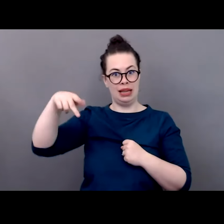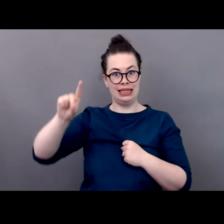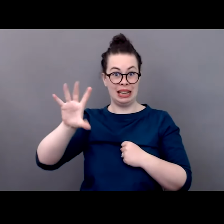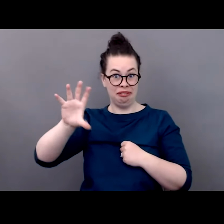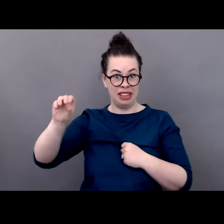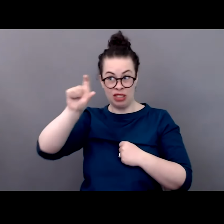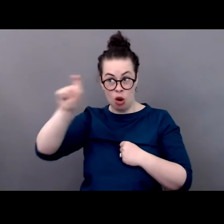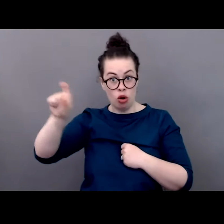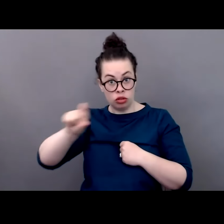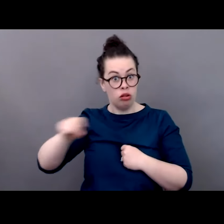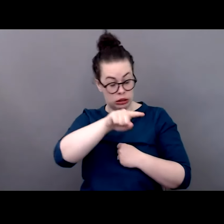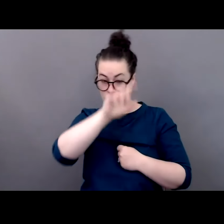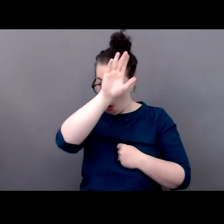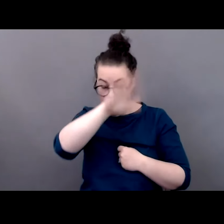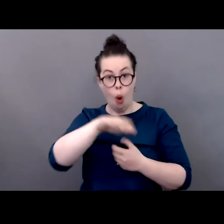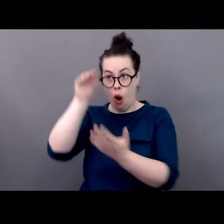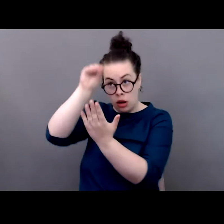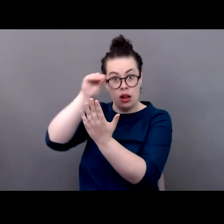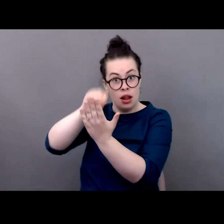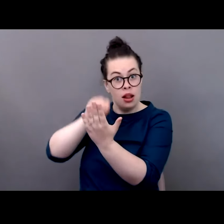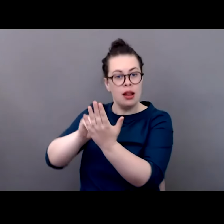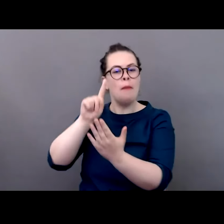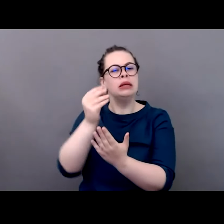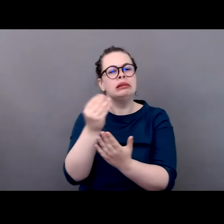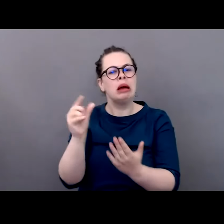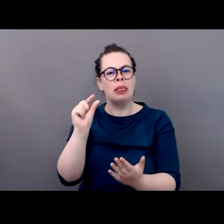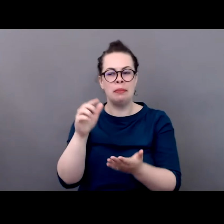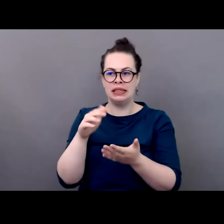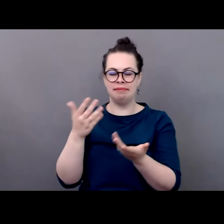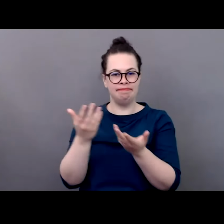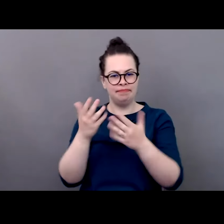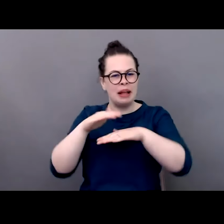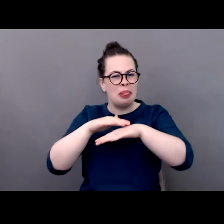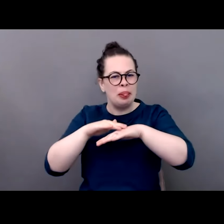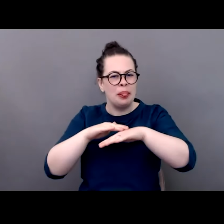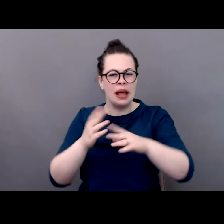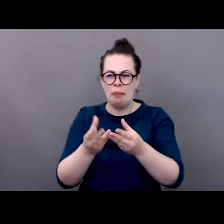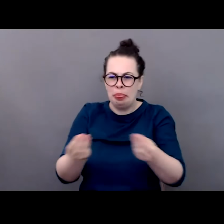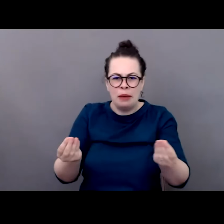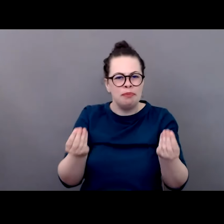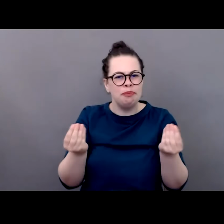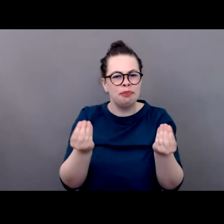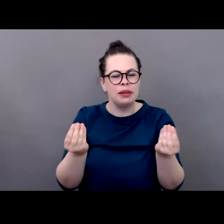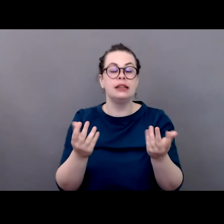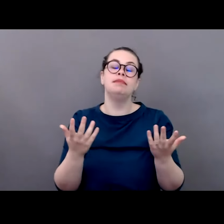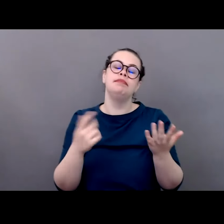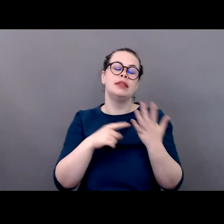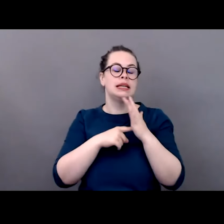the state party, but some areas were missed. And I mean, first, the issue